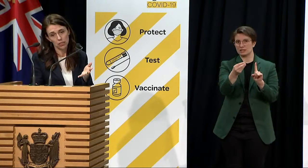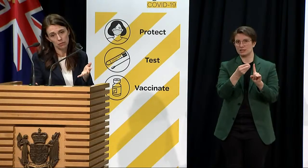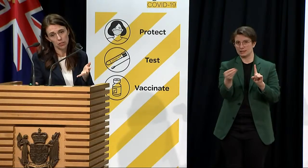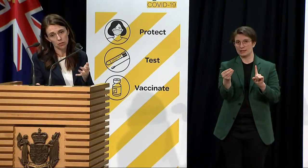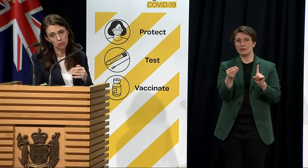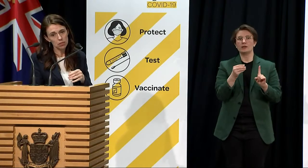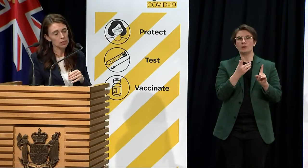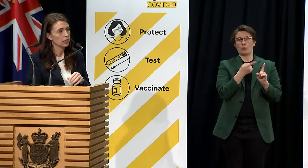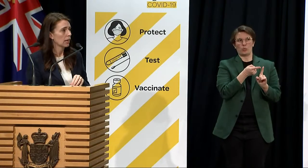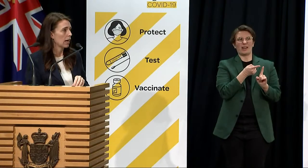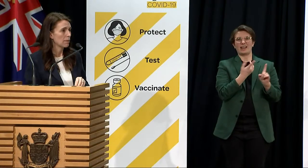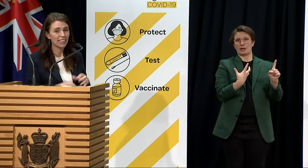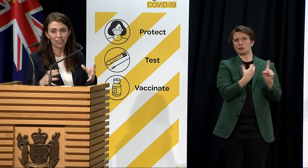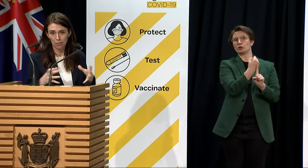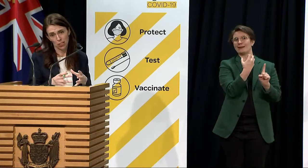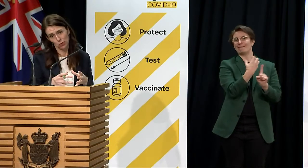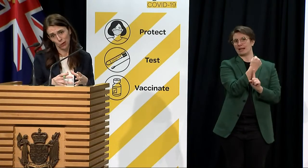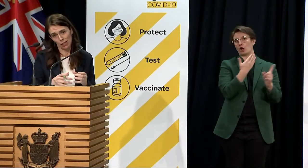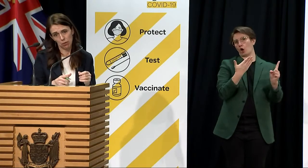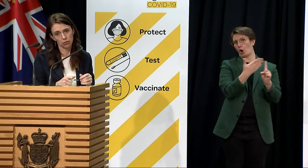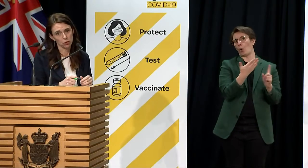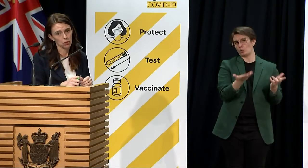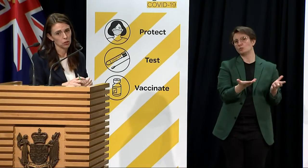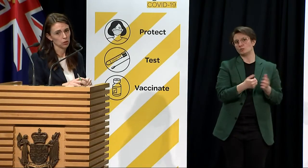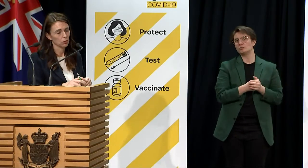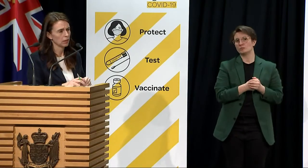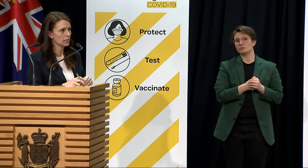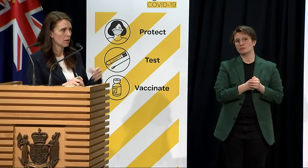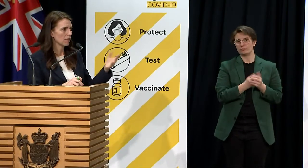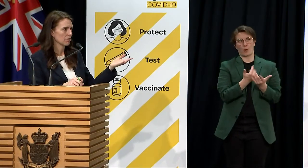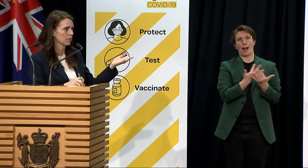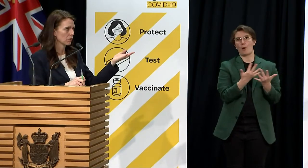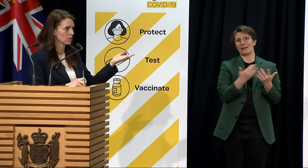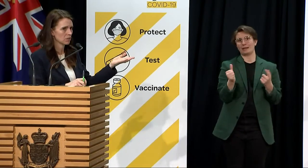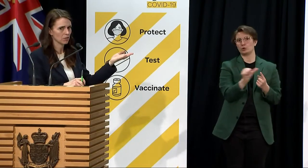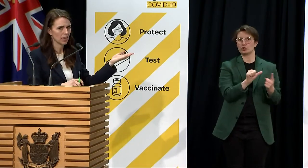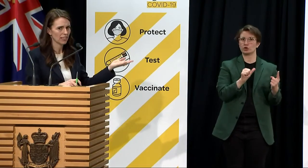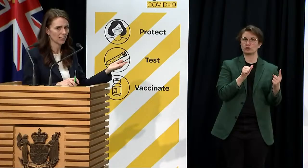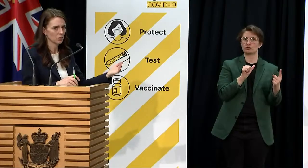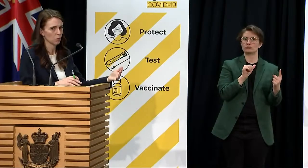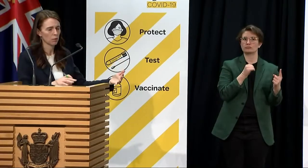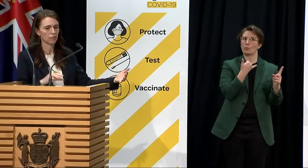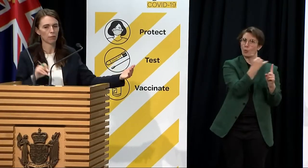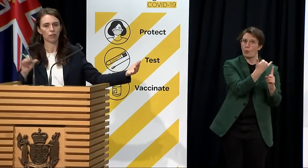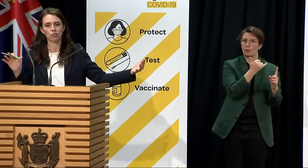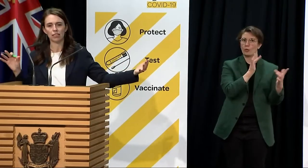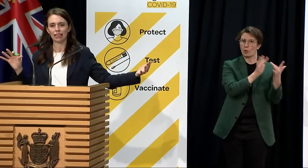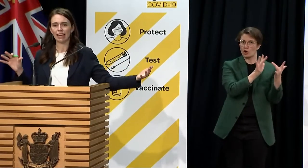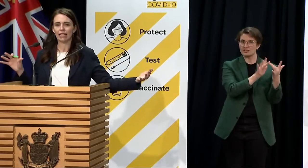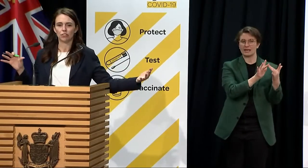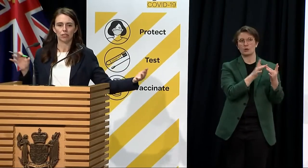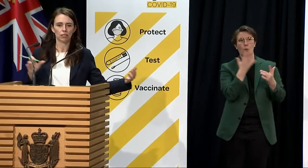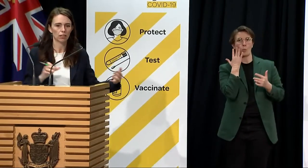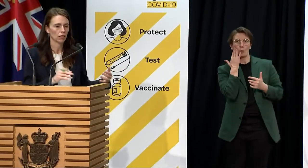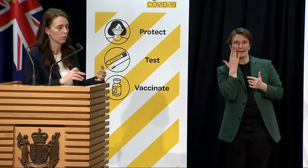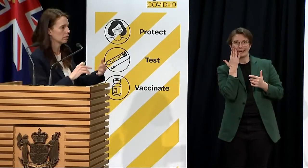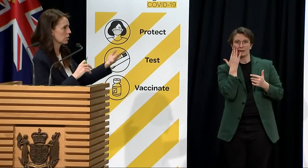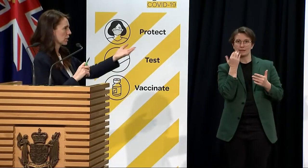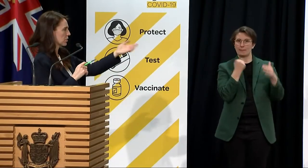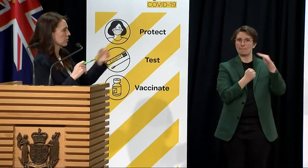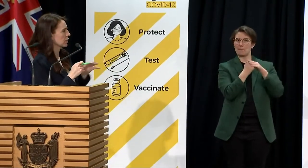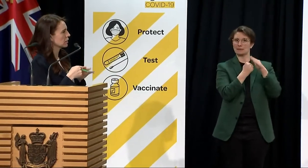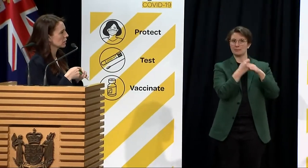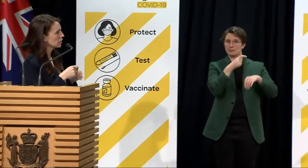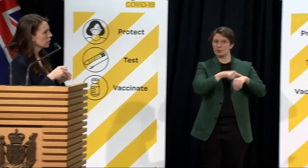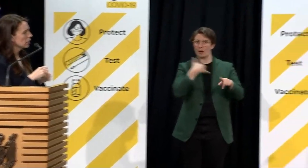reaching those individuals. And there are a much smaller number, of course, too. But some of those 38,000 will be from those larger,